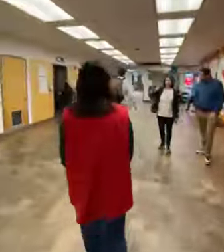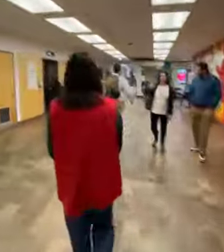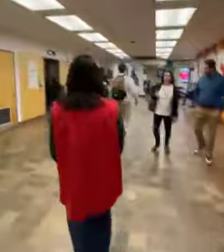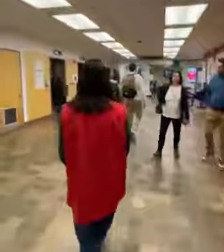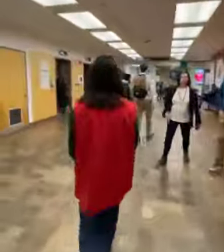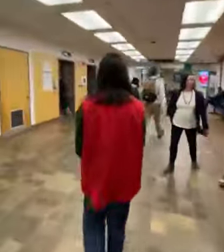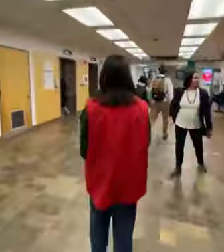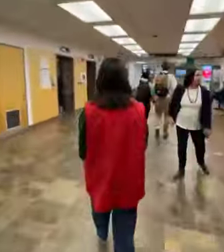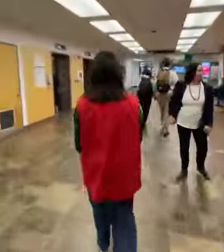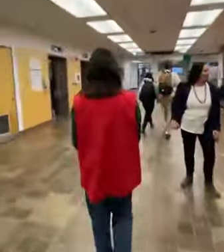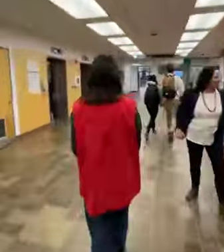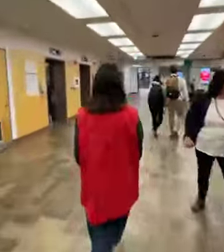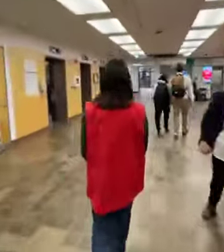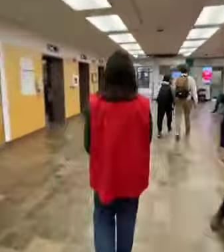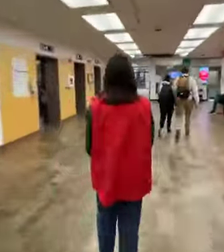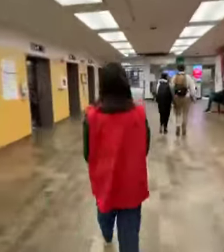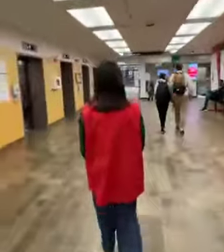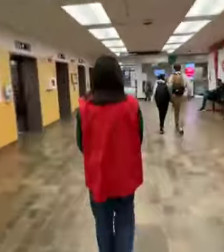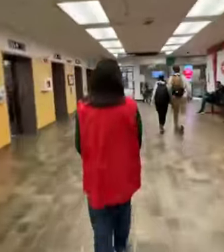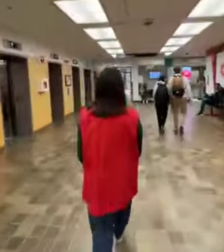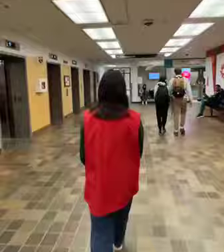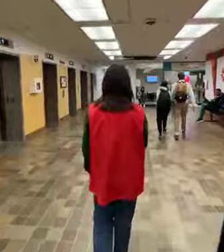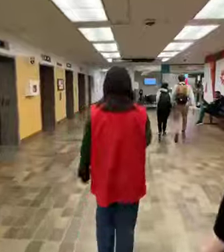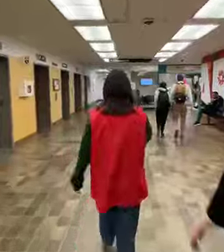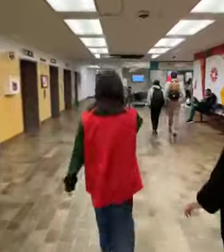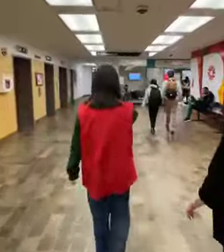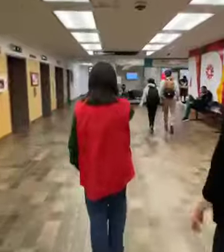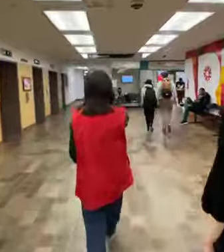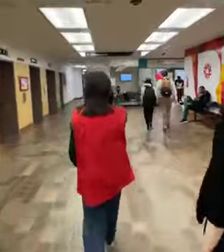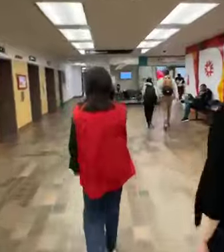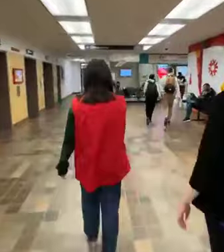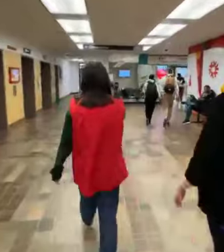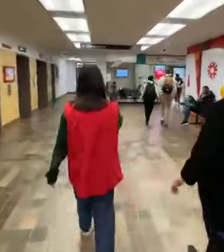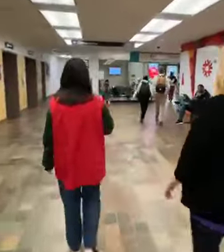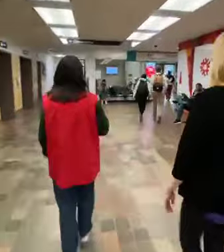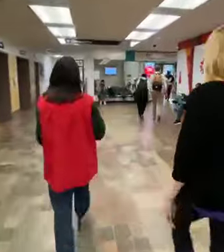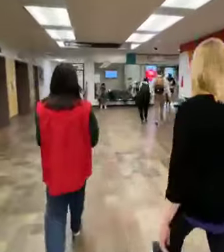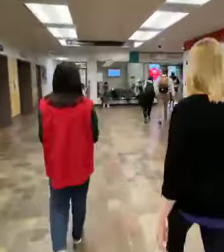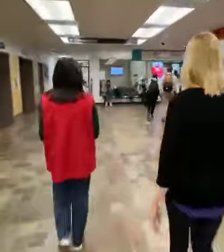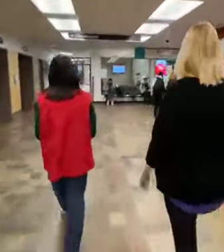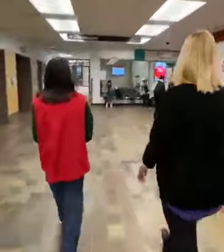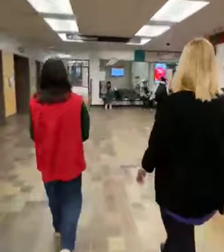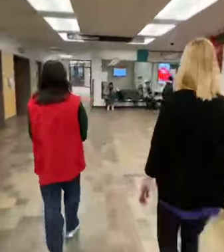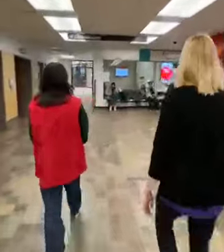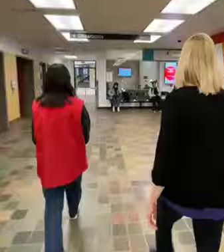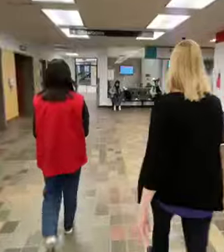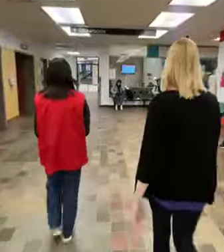Want to walk to the Good Earth? Yeah, I think so. Exciting window projector. Yeah.